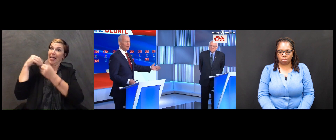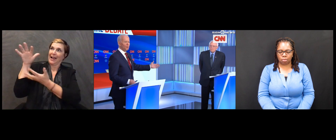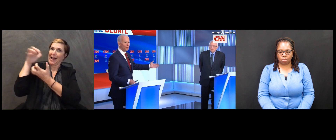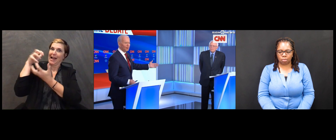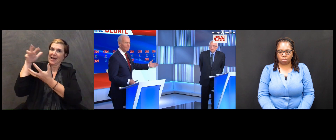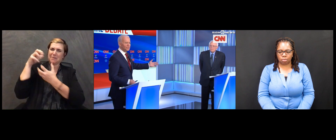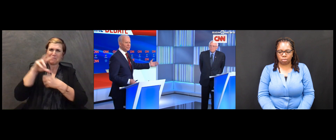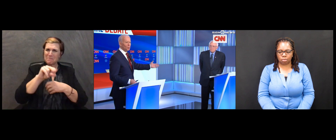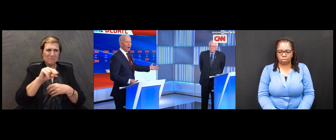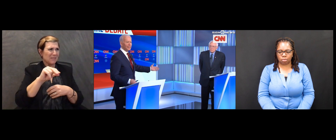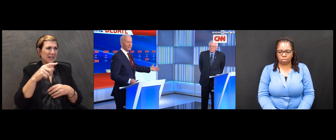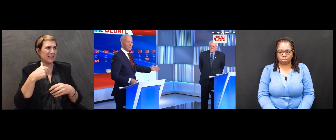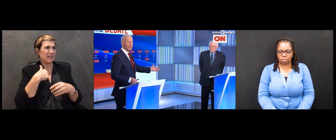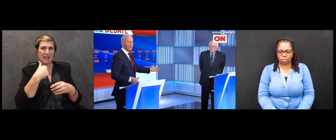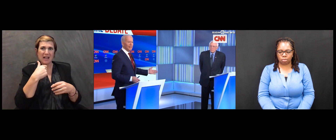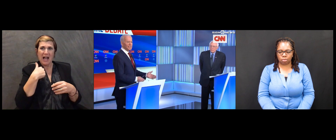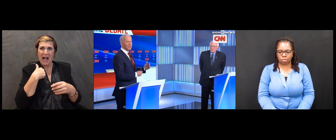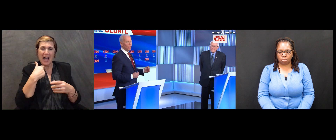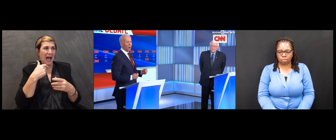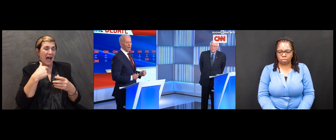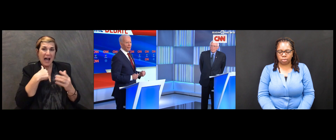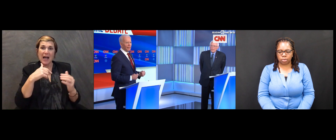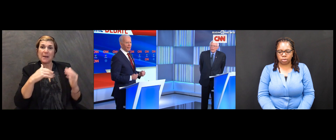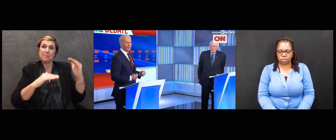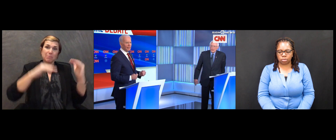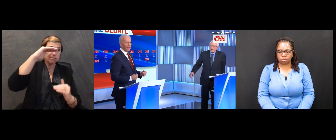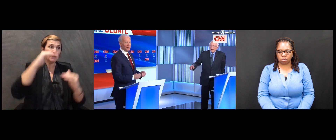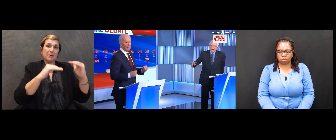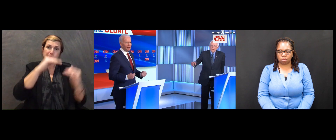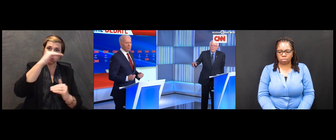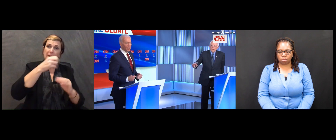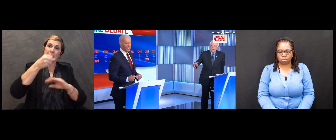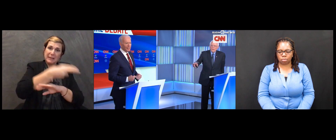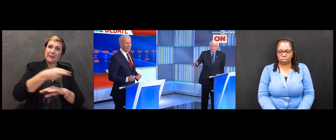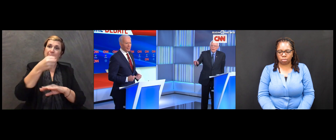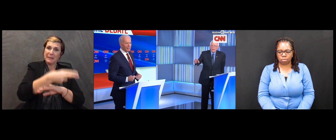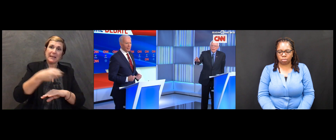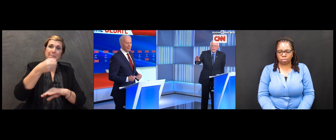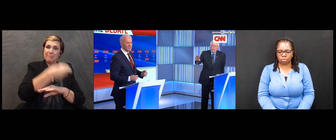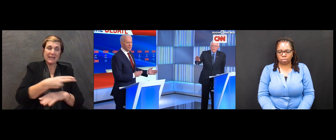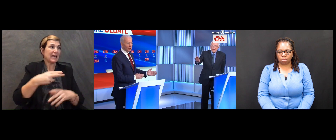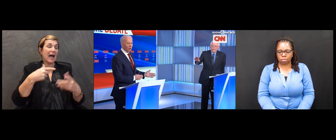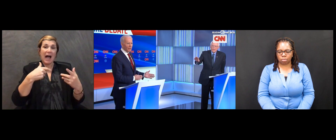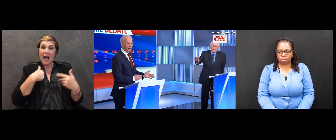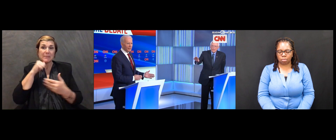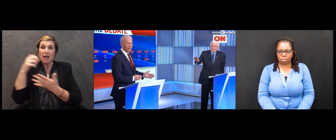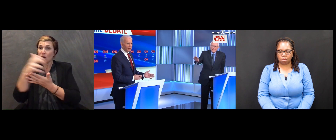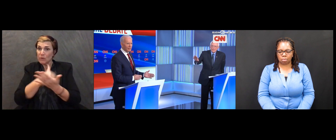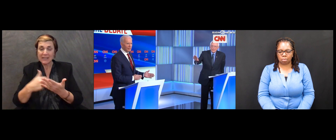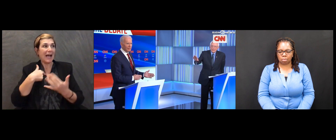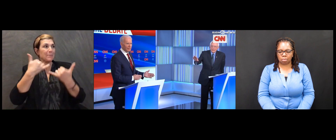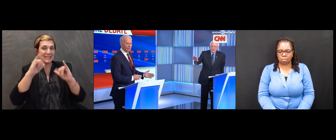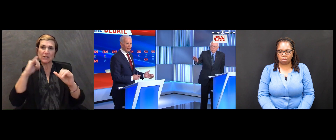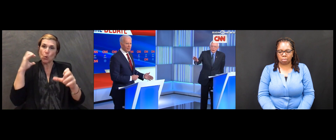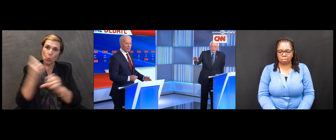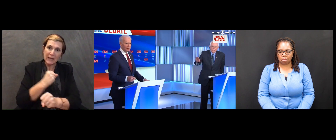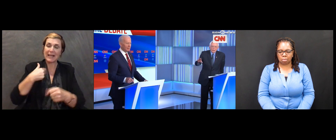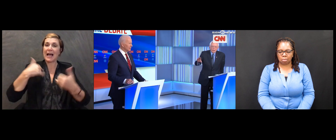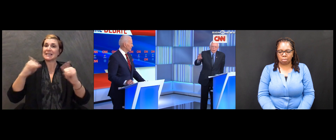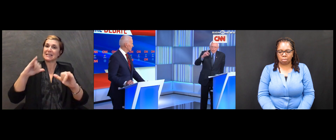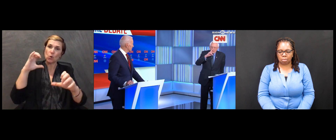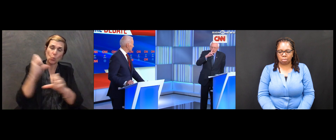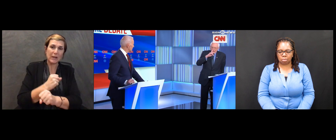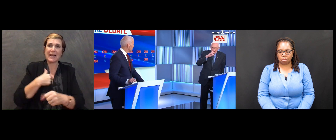me 2, 3, 4, 5, 6 to 1. And I still won. I didn't have any money. And I still won. Senator